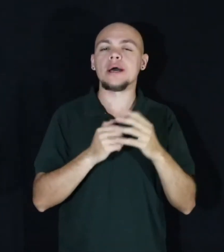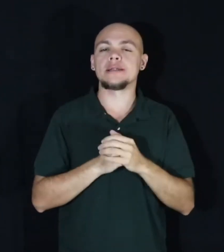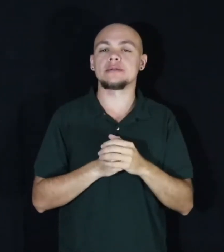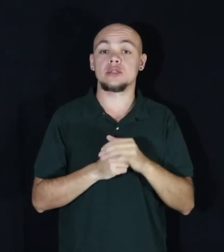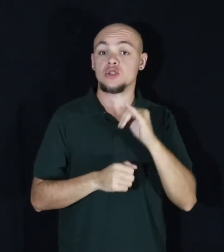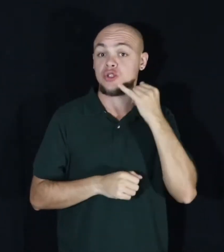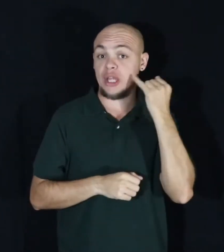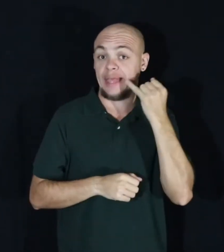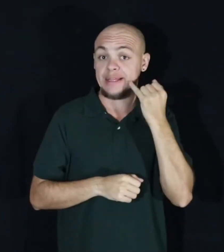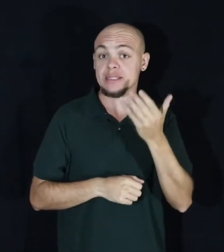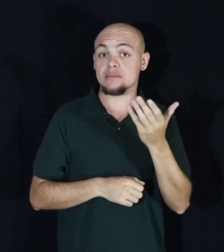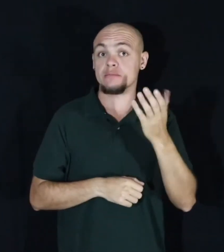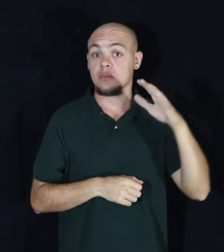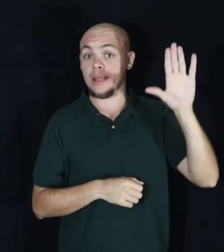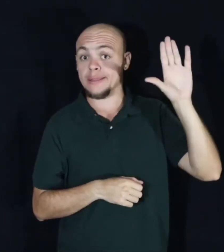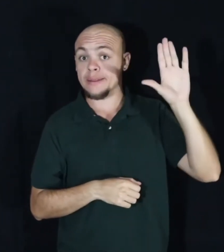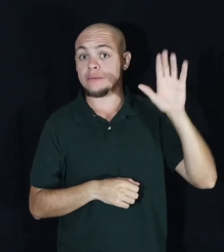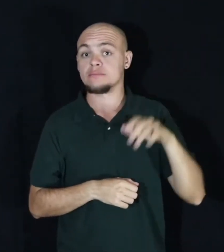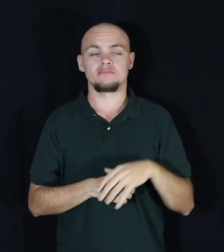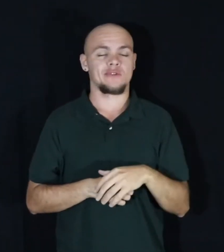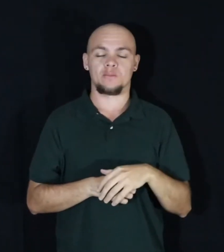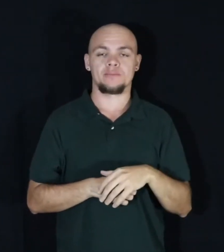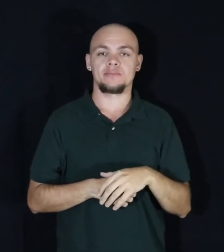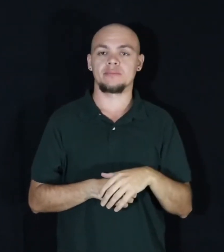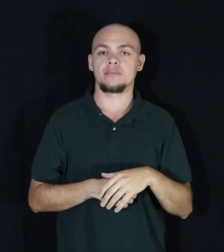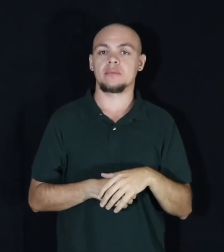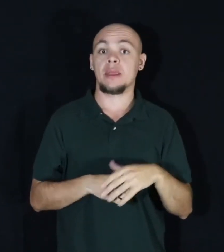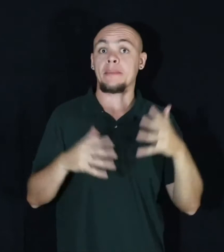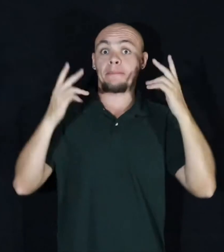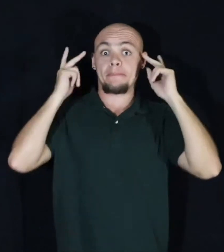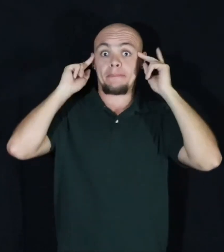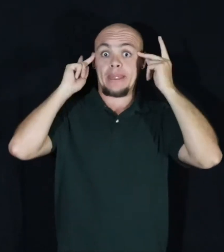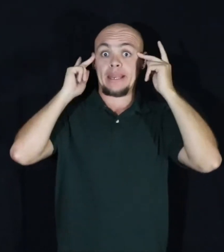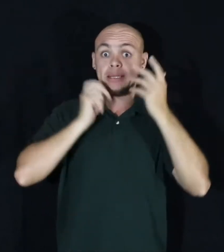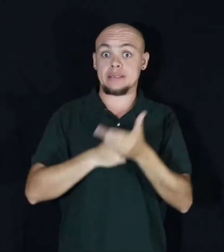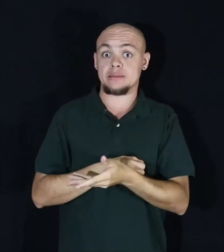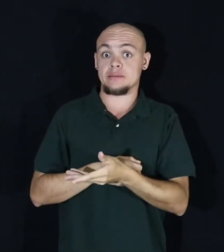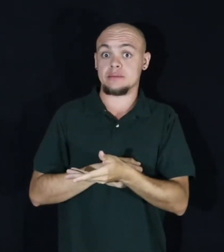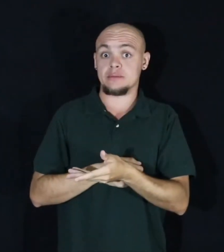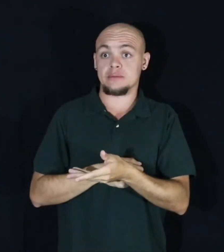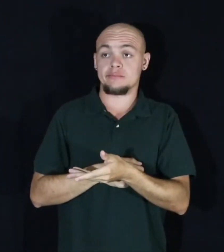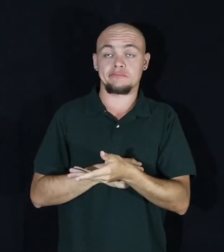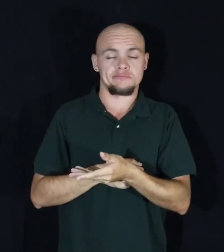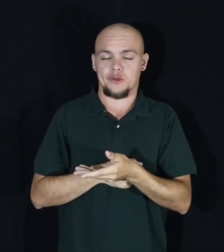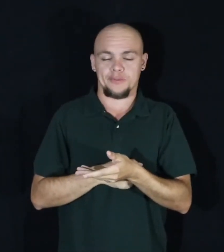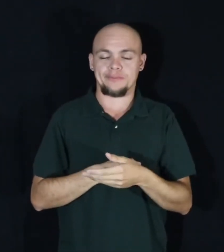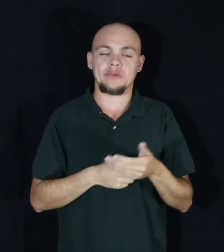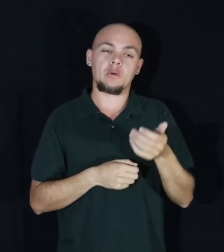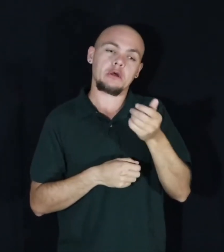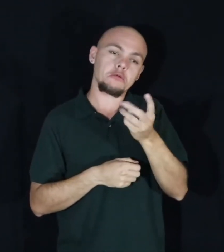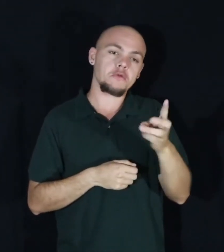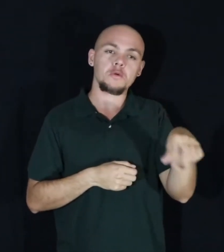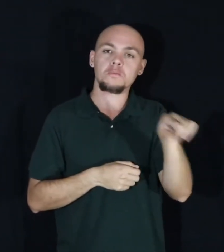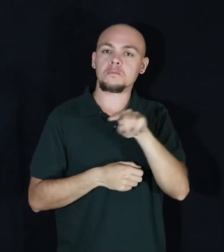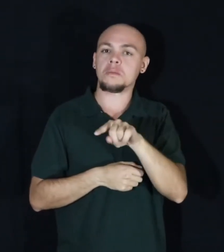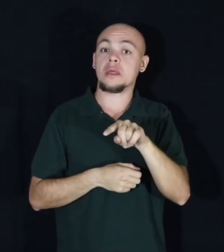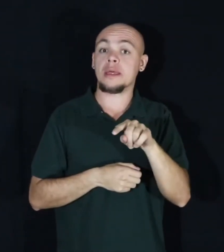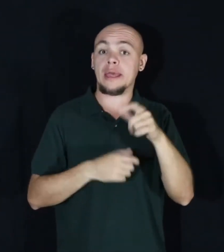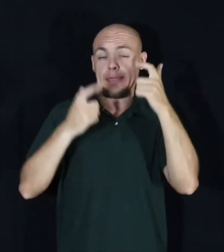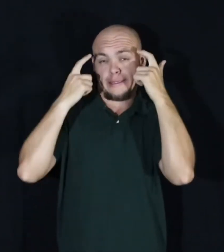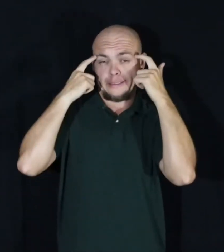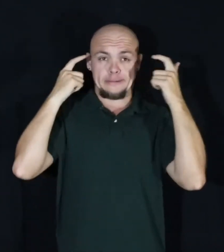up. Okay, nobody. Who thinks it's panicked? Hands up. Okay, so quite a few. Arrogant?